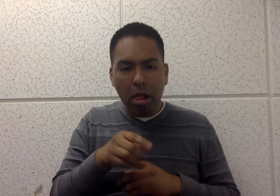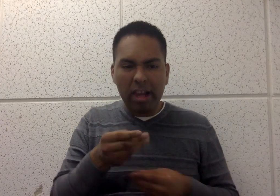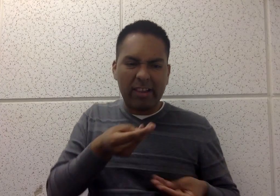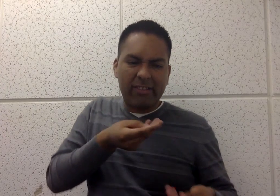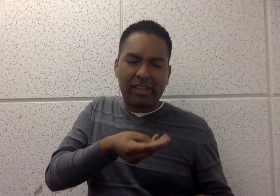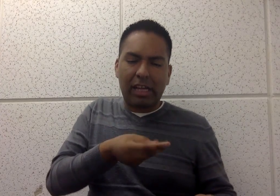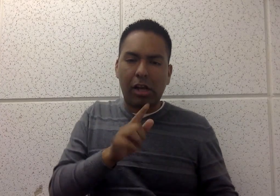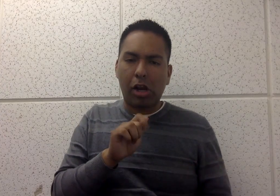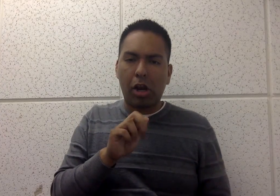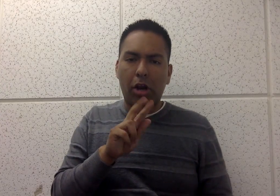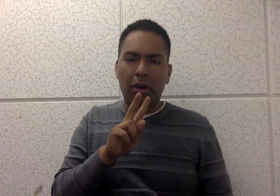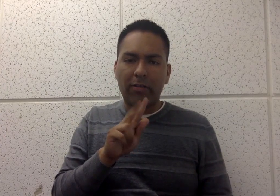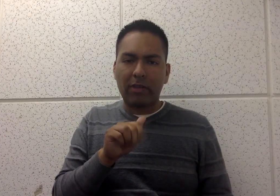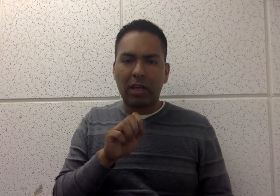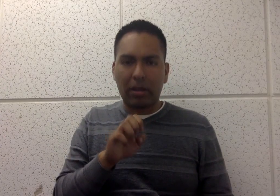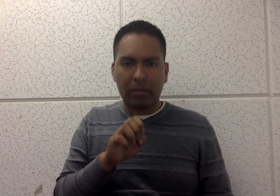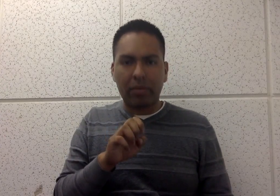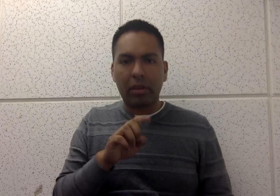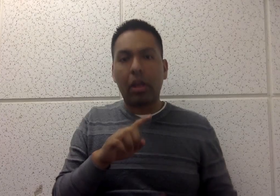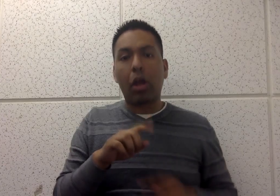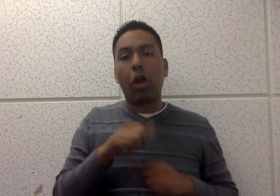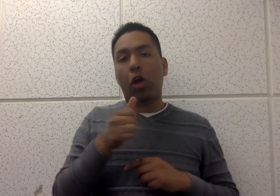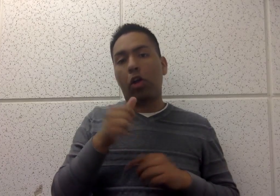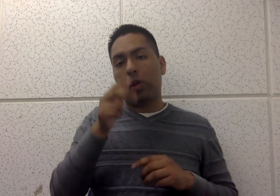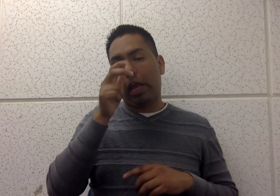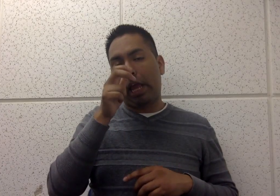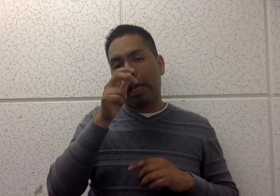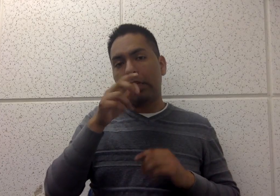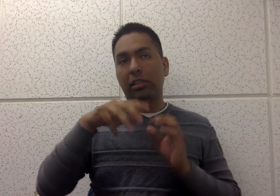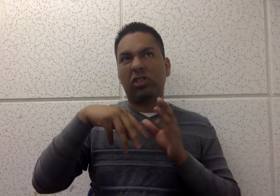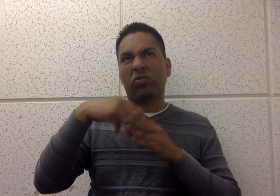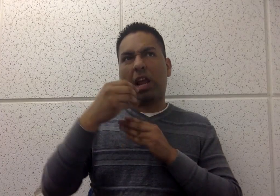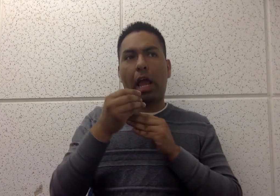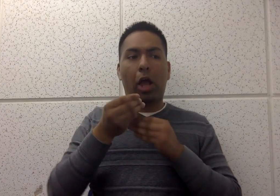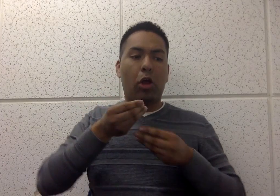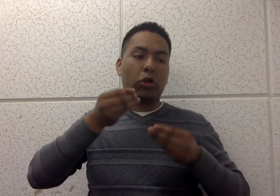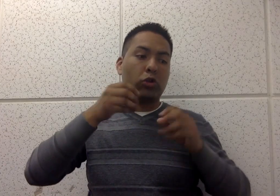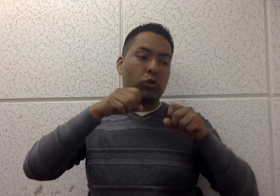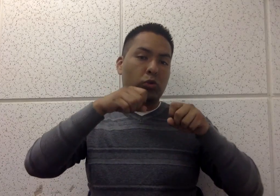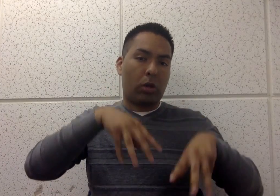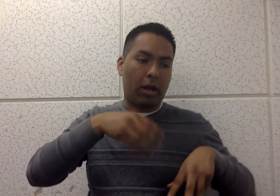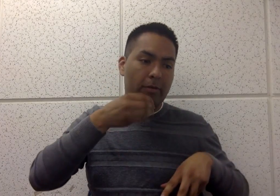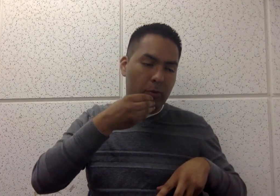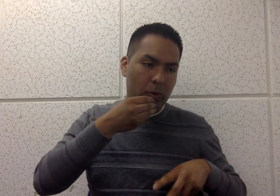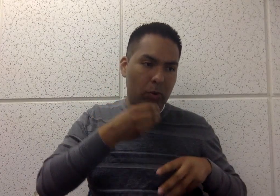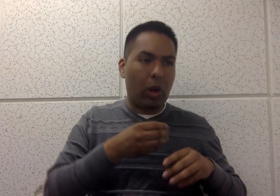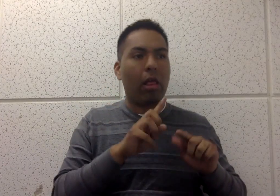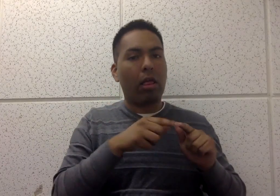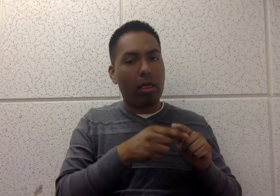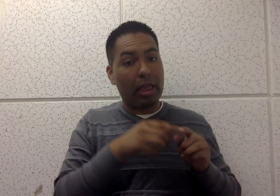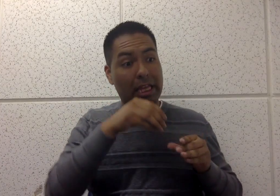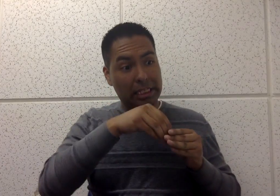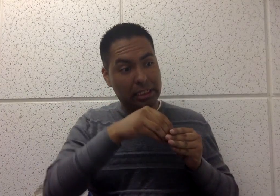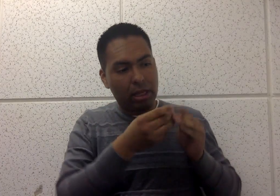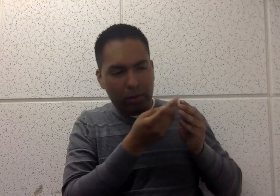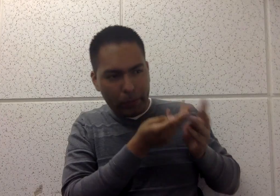it into the upper chamber, and other ants come up from below, get the food, bring it back, husk the seeds, and pile them up. There are